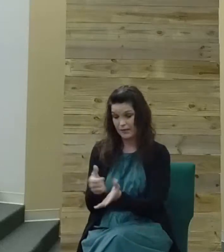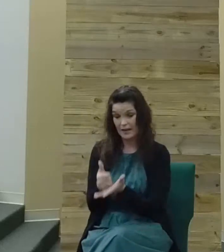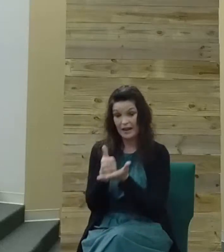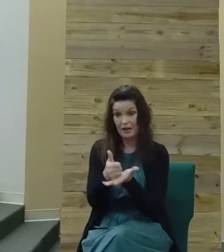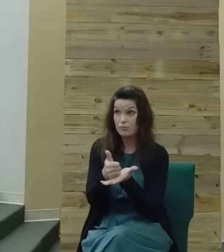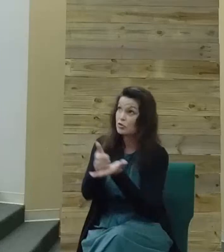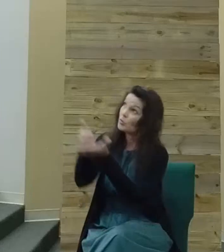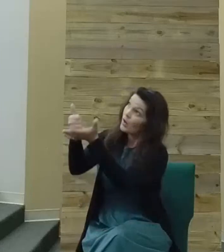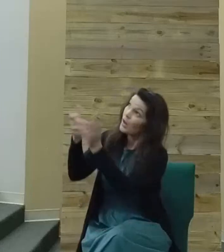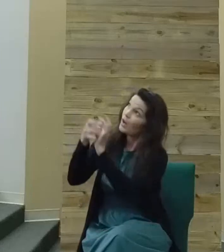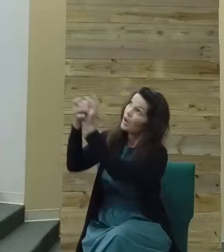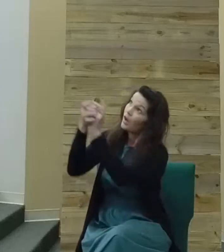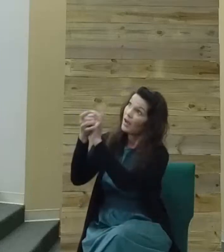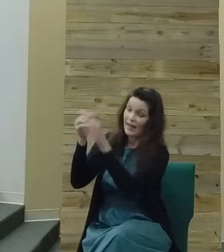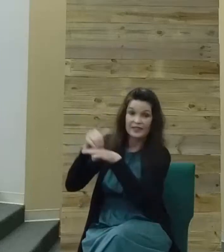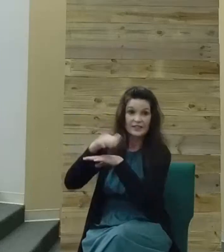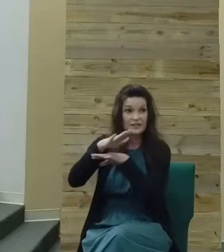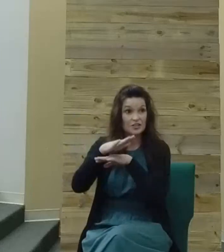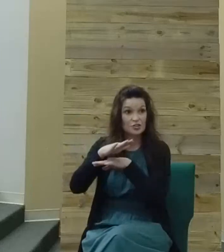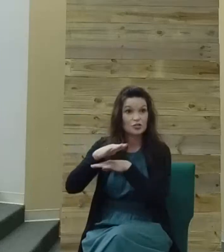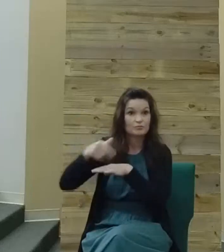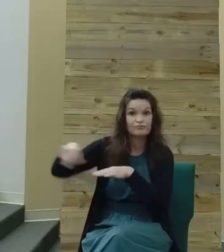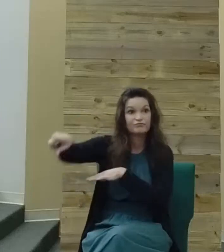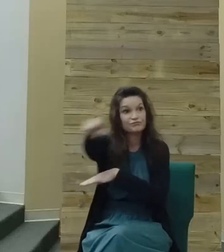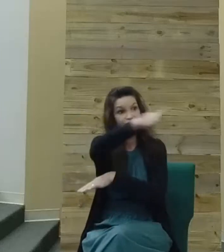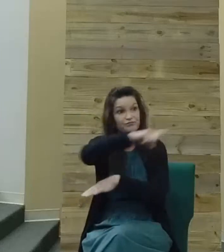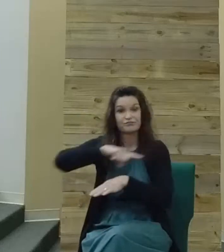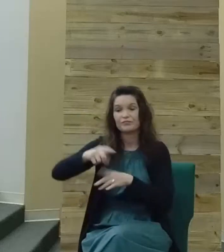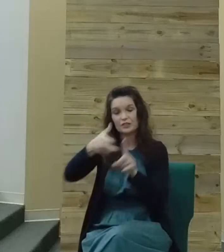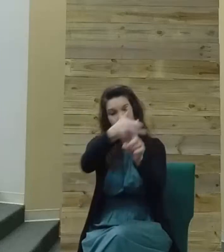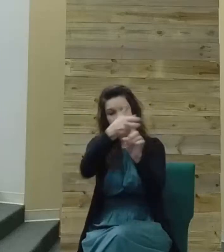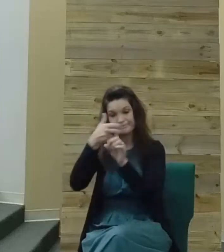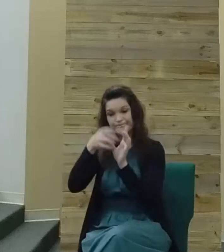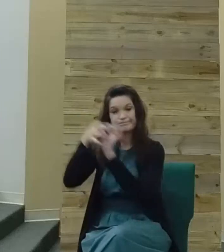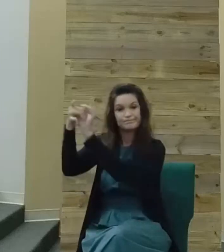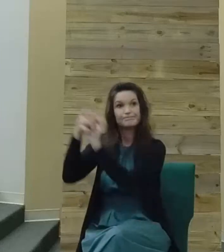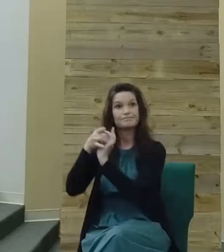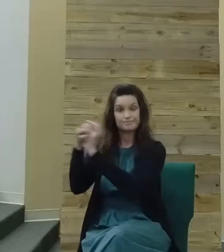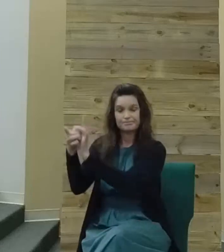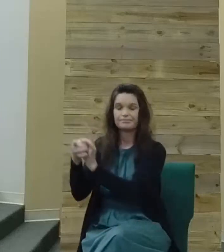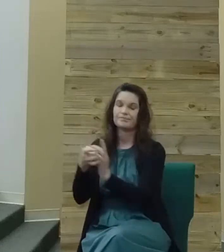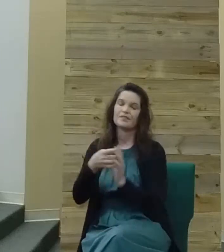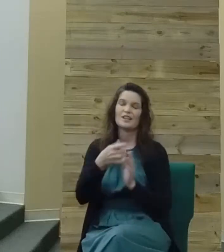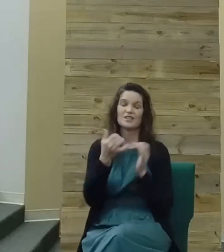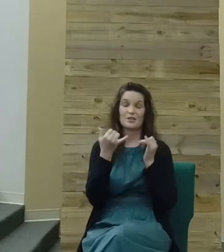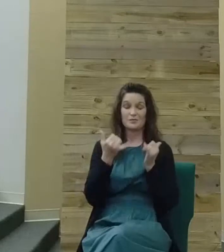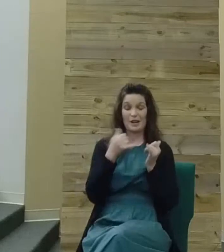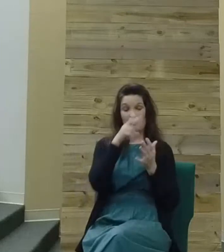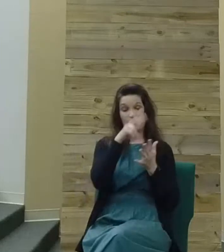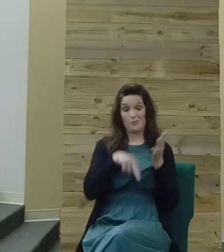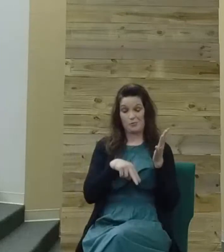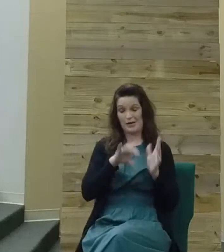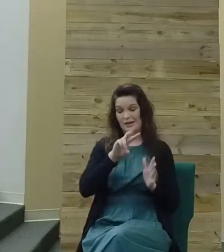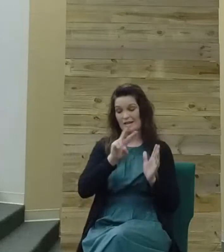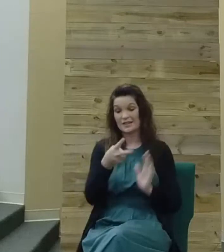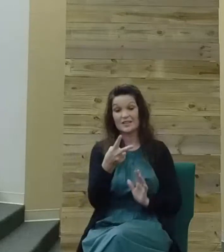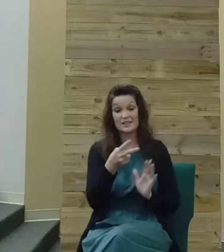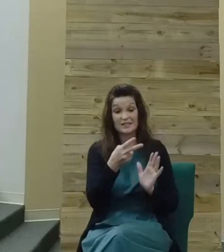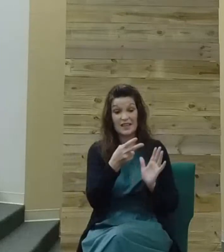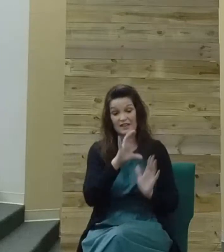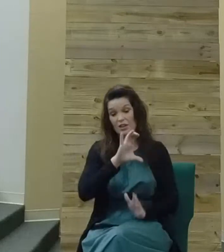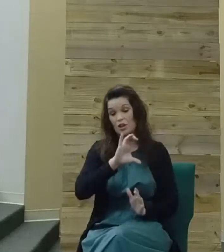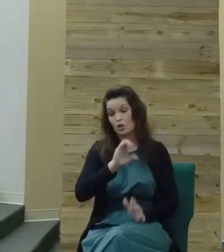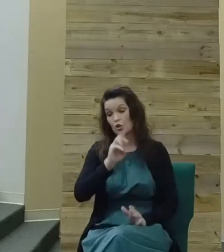brings you to God, and then it sends you out to others. So let's read this morning 2 Corinthians chapter